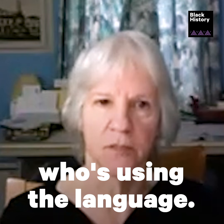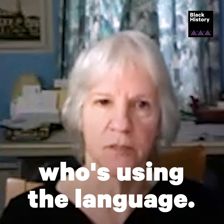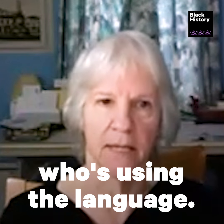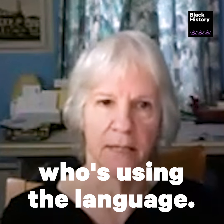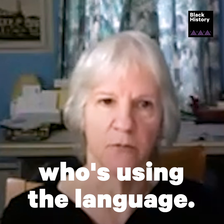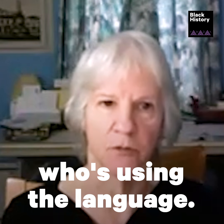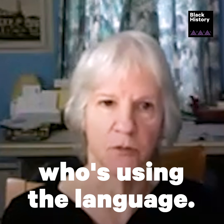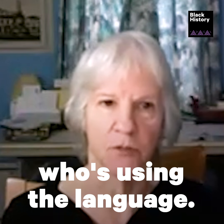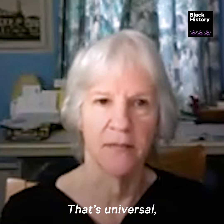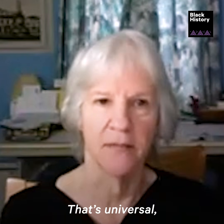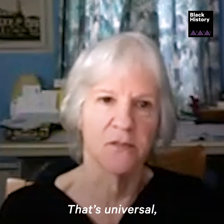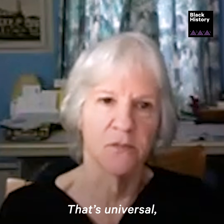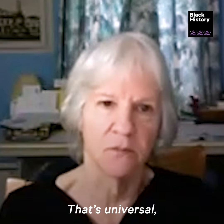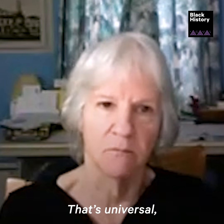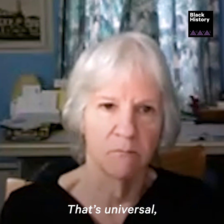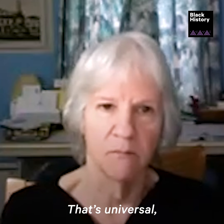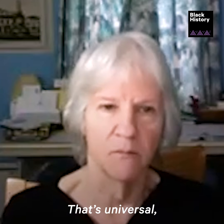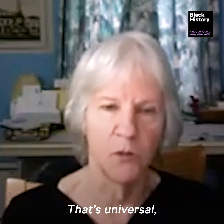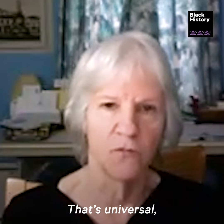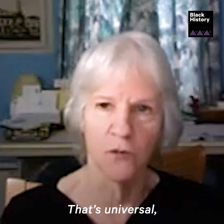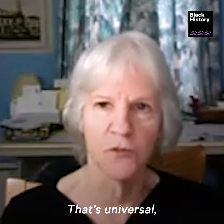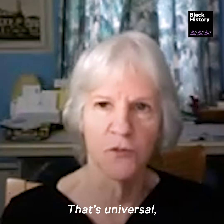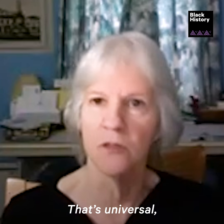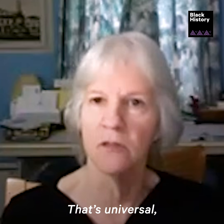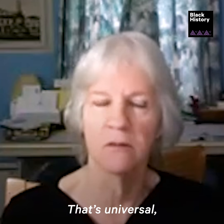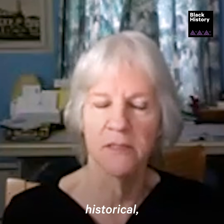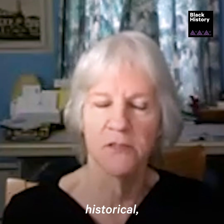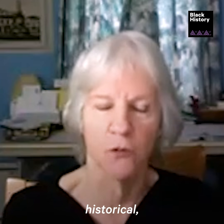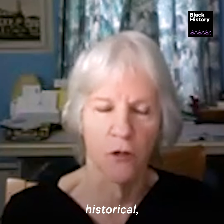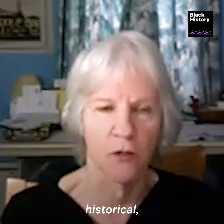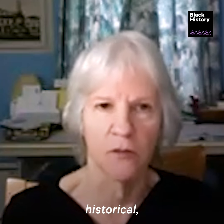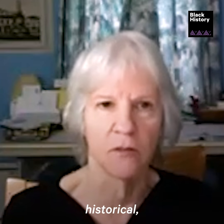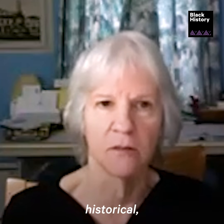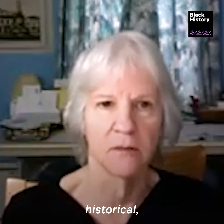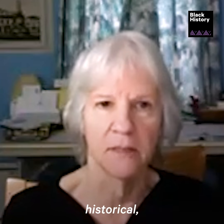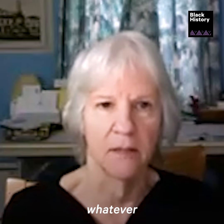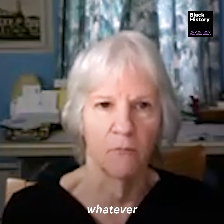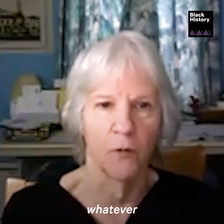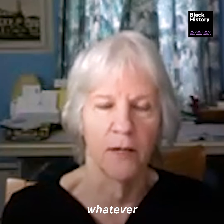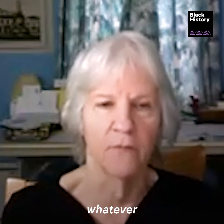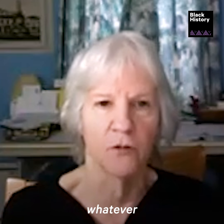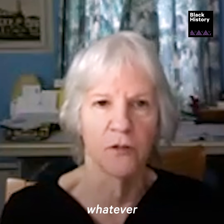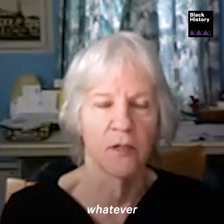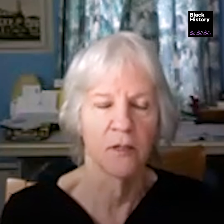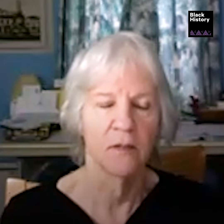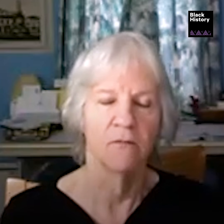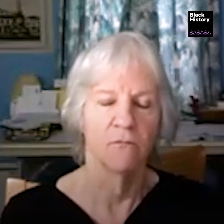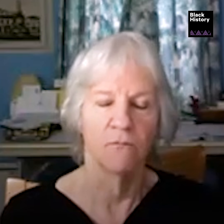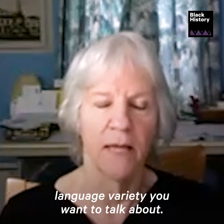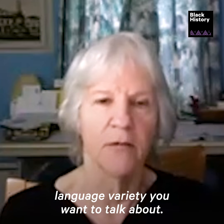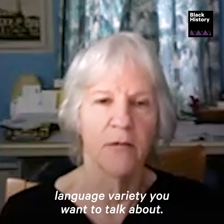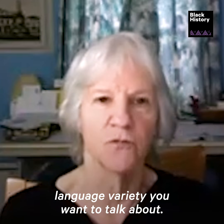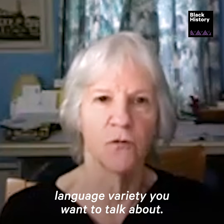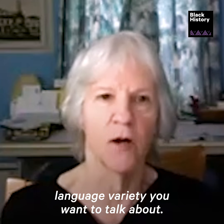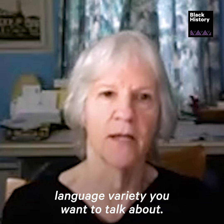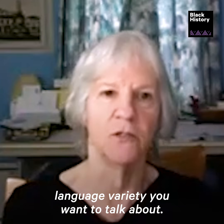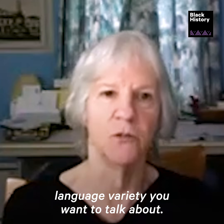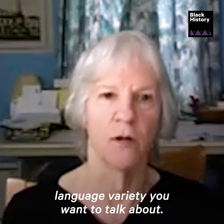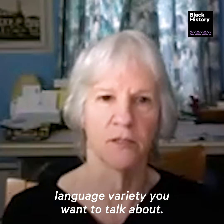the language. That's universal, historical, whatever language variety you want to